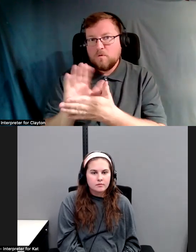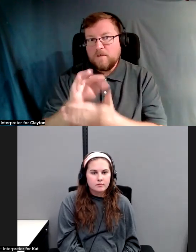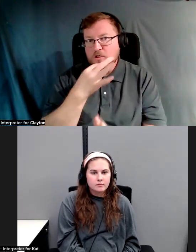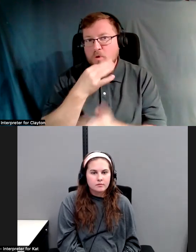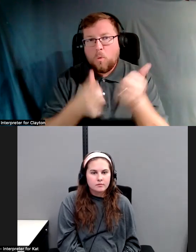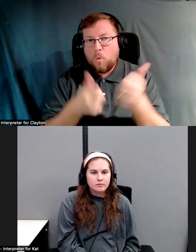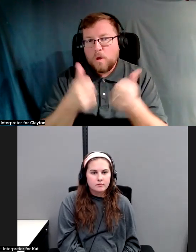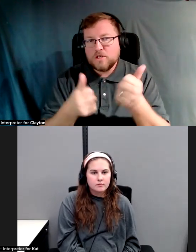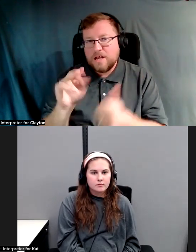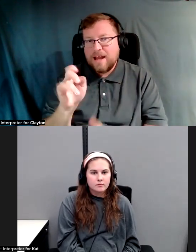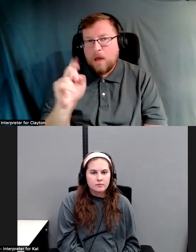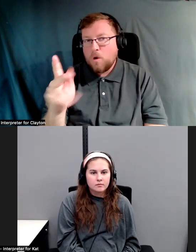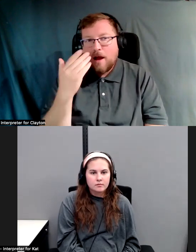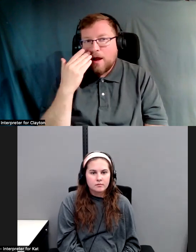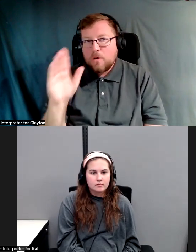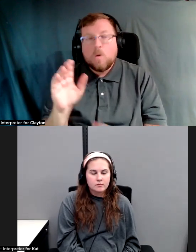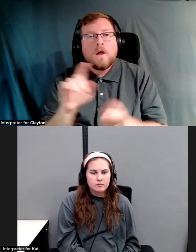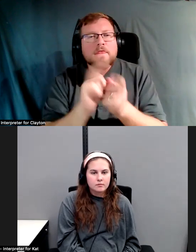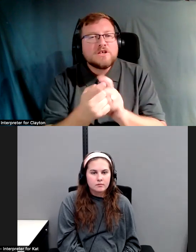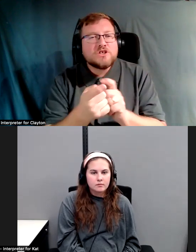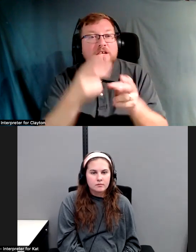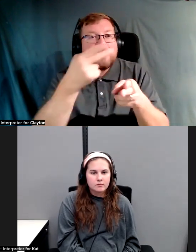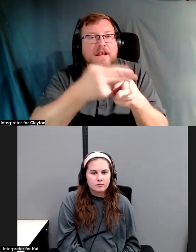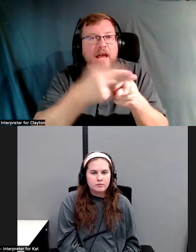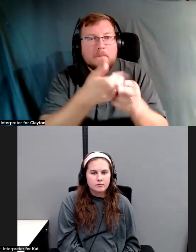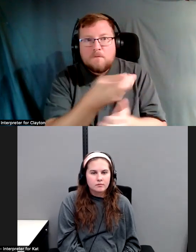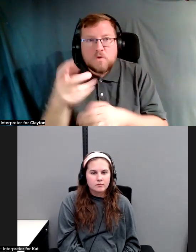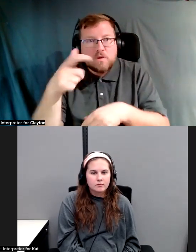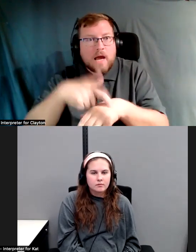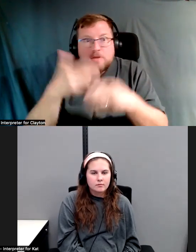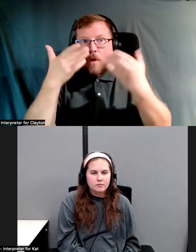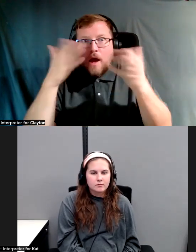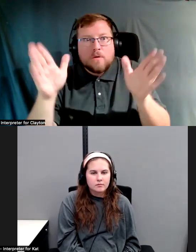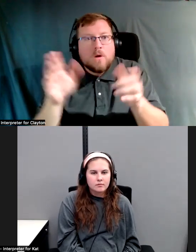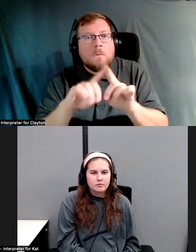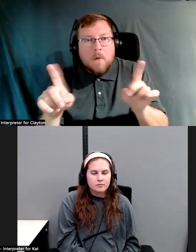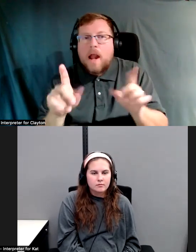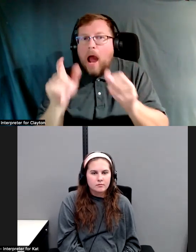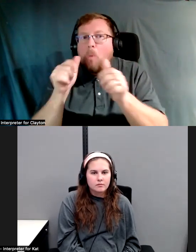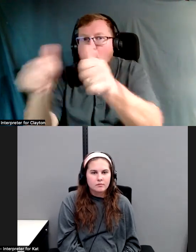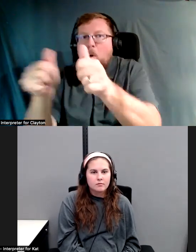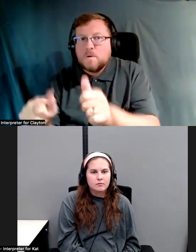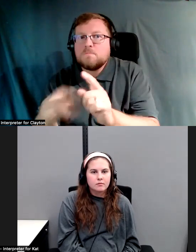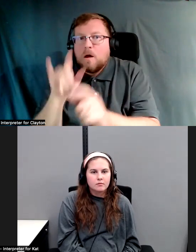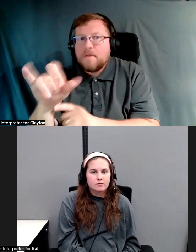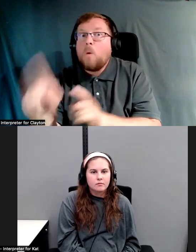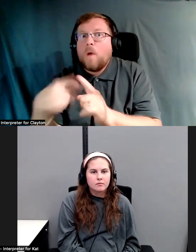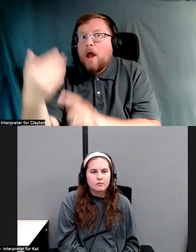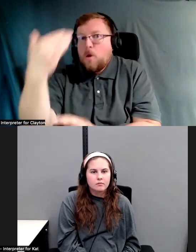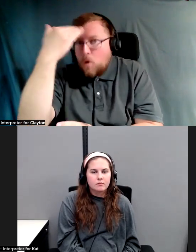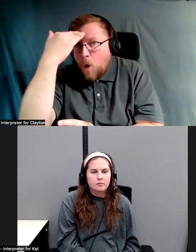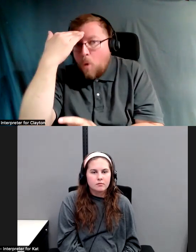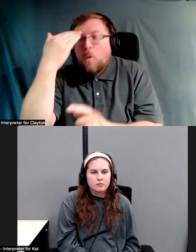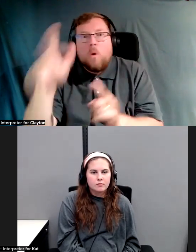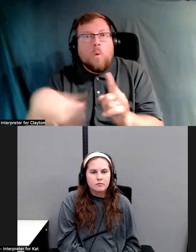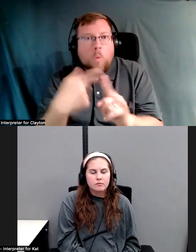Christmas season. They've changed the title of it a few times, so I'm not exactly sure, but I'll be definitely posting about it when I know premiere and air